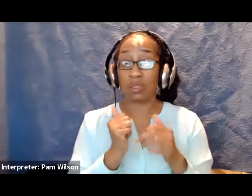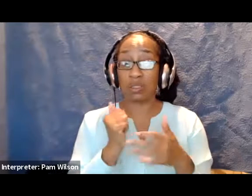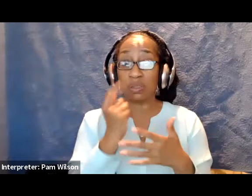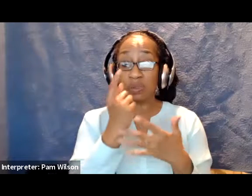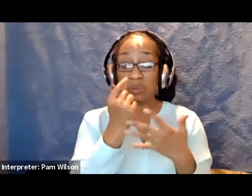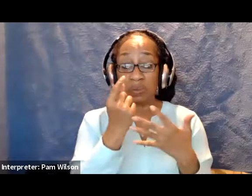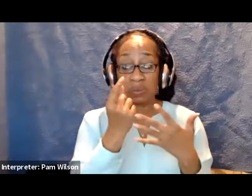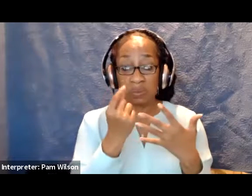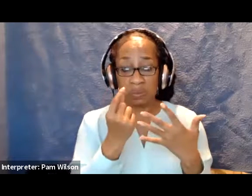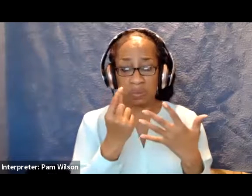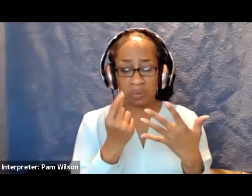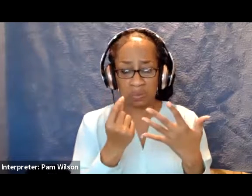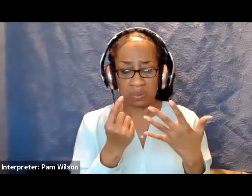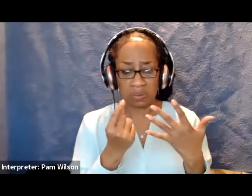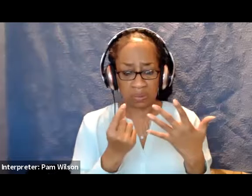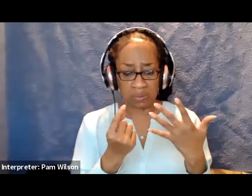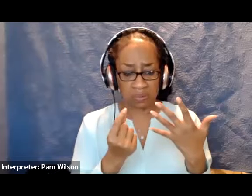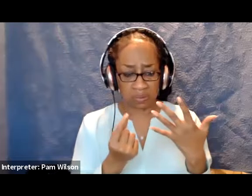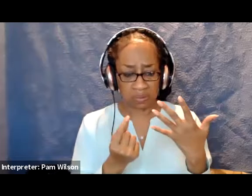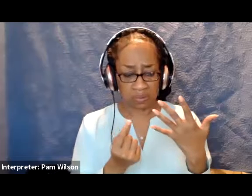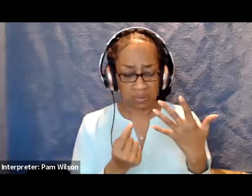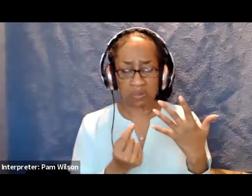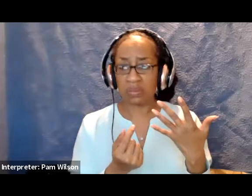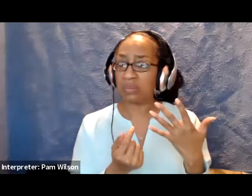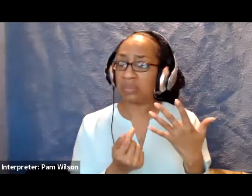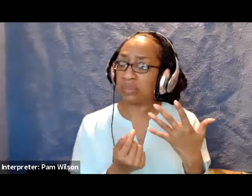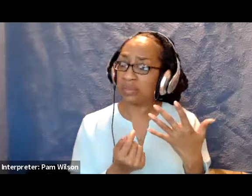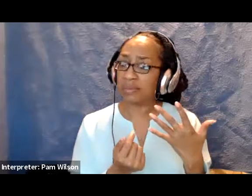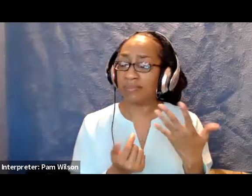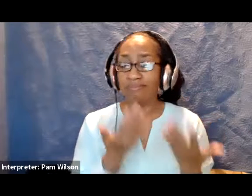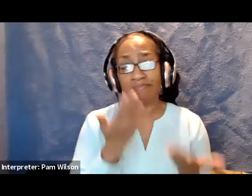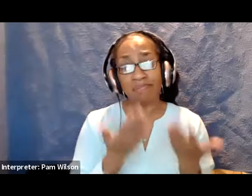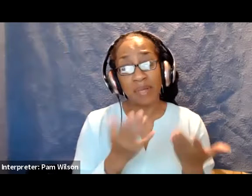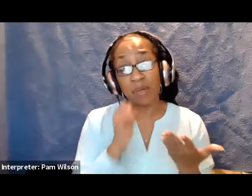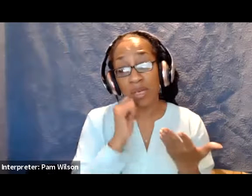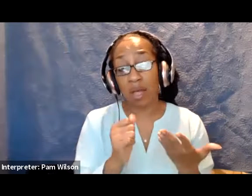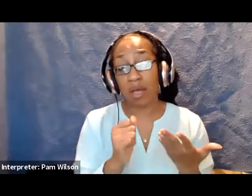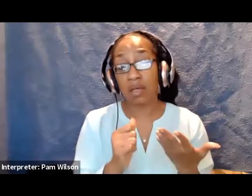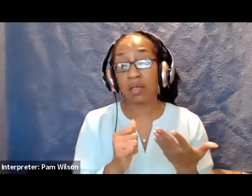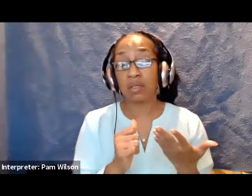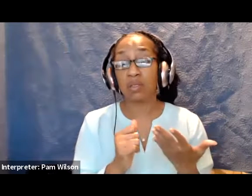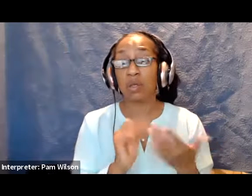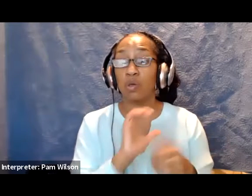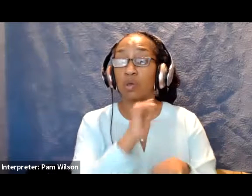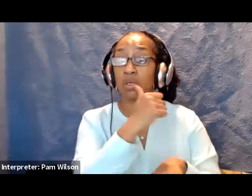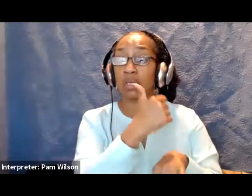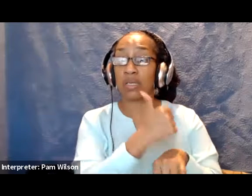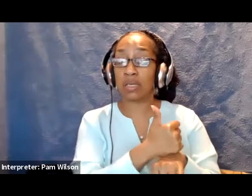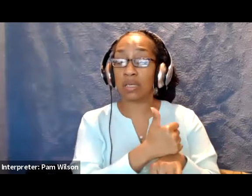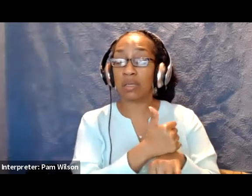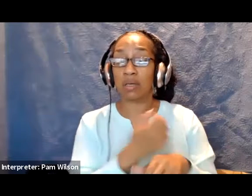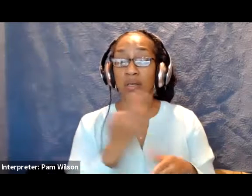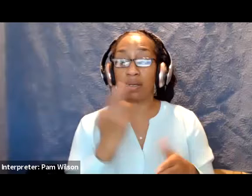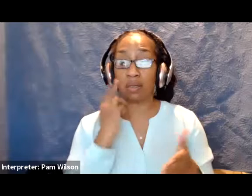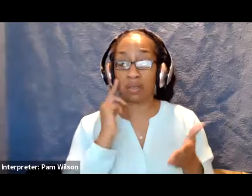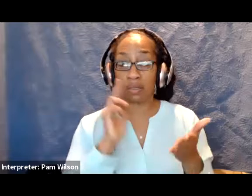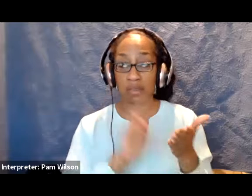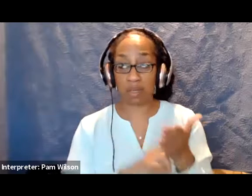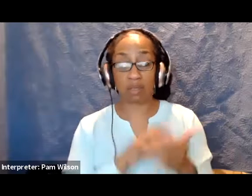buttons and adding all of this information. So you may have an administrative assistant who has scheduling